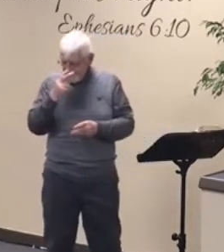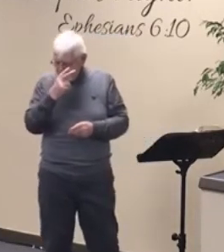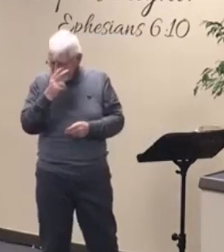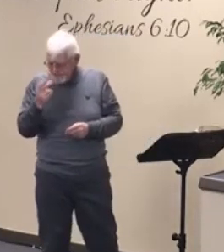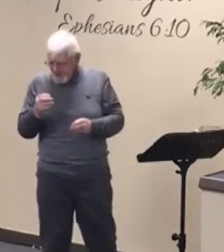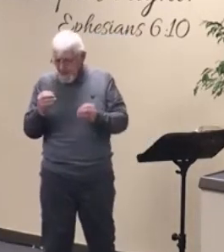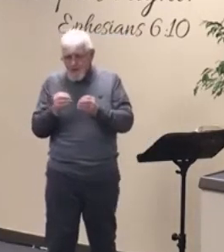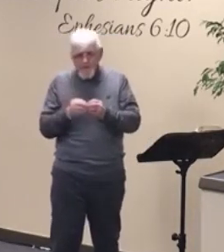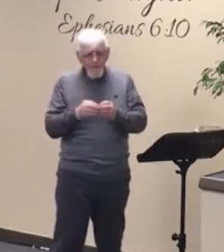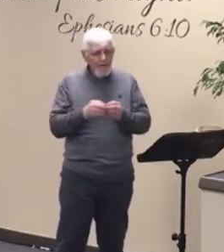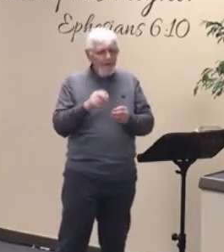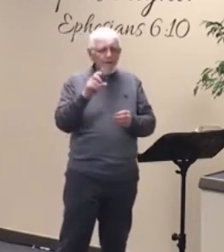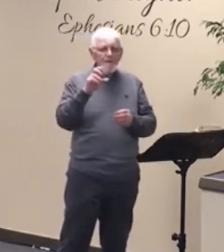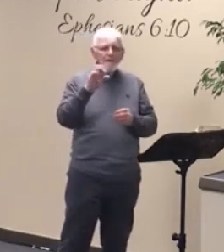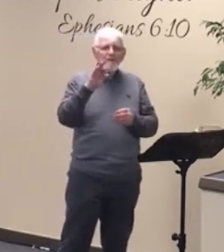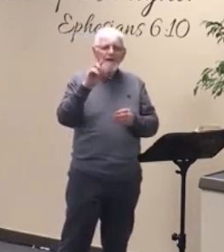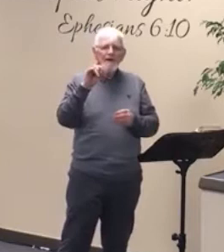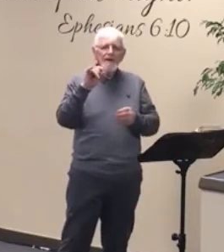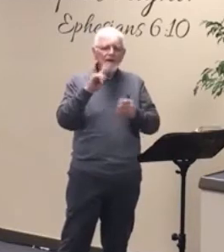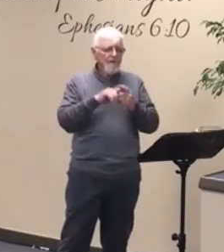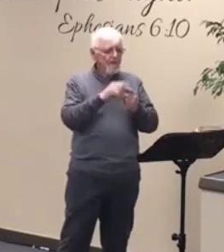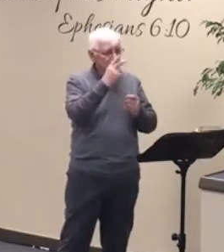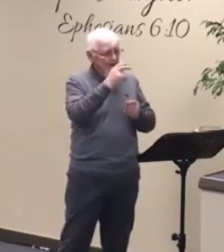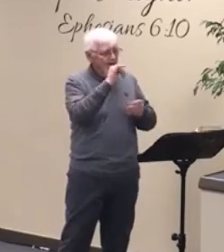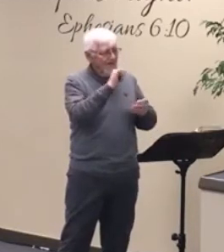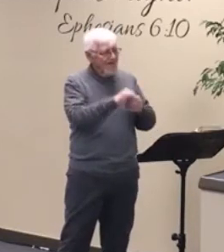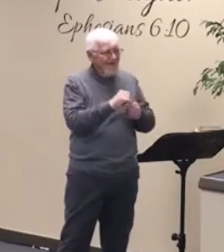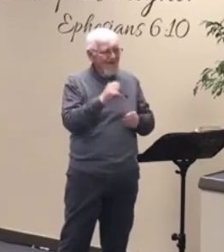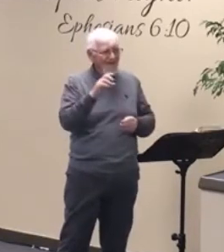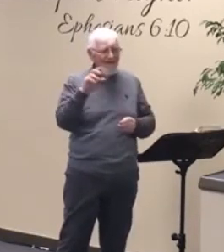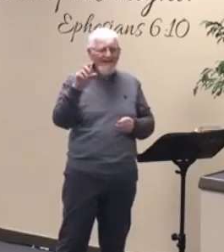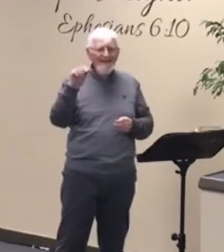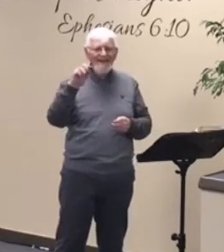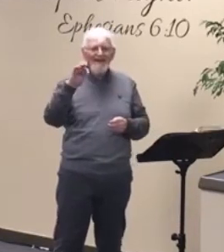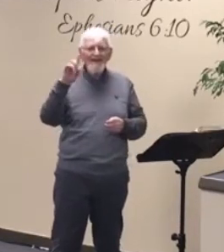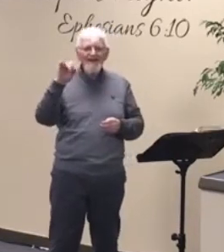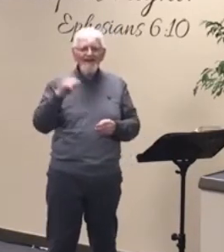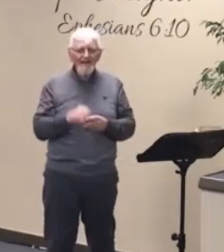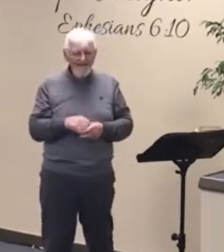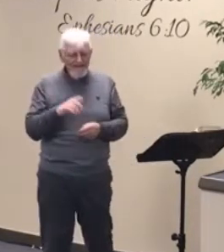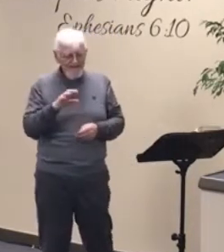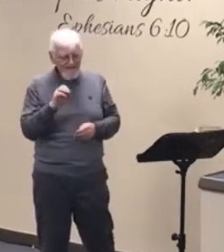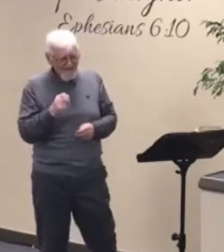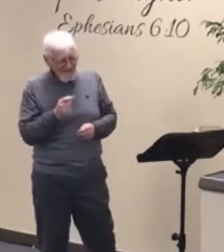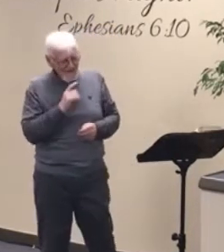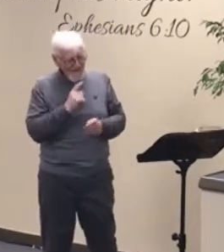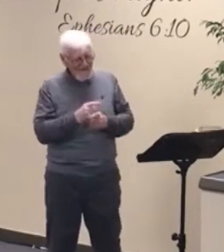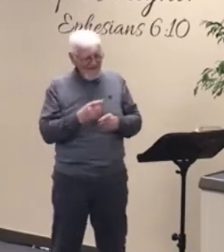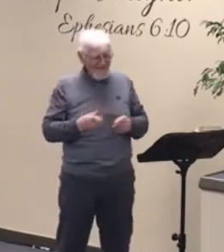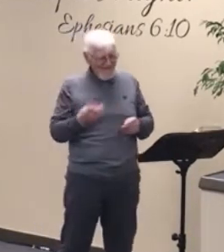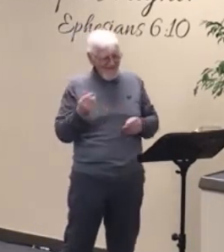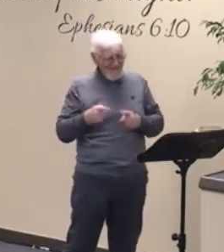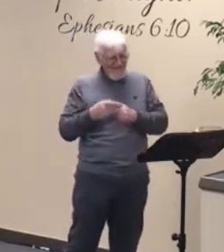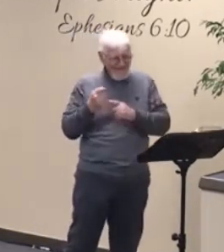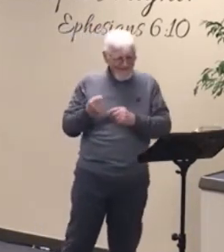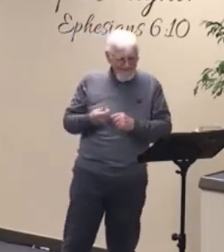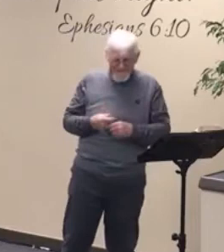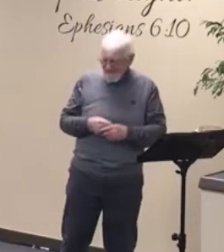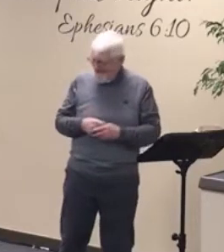give more credit to a Catholic than Mahatma Gandhi. At least they find acorns every once in a while.